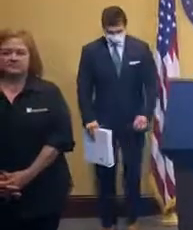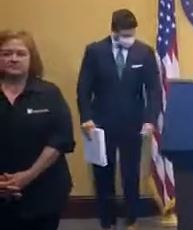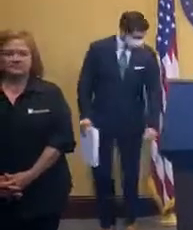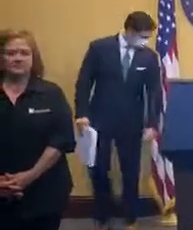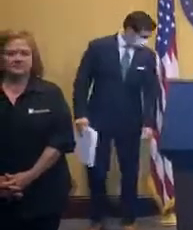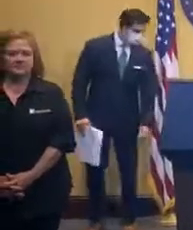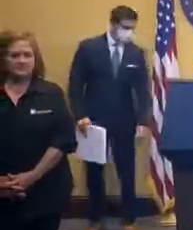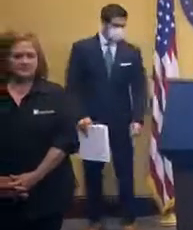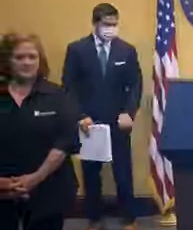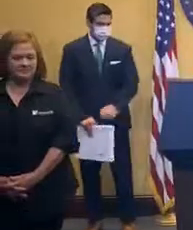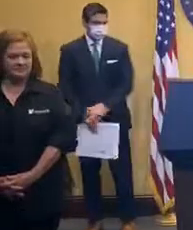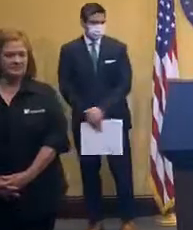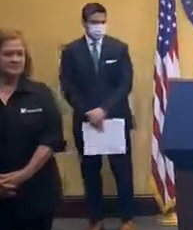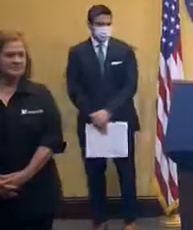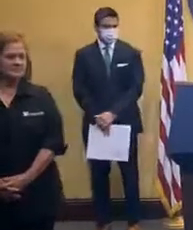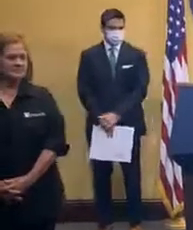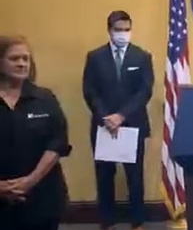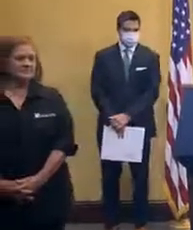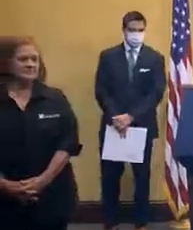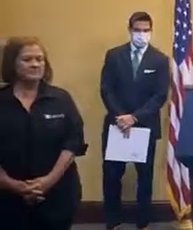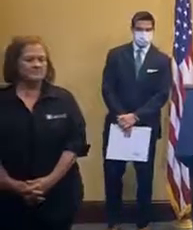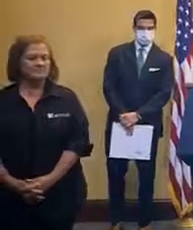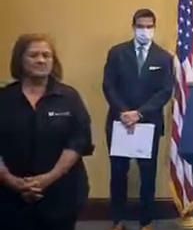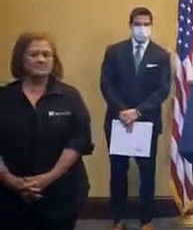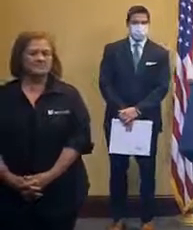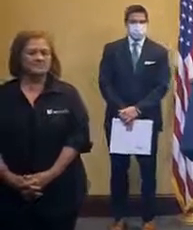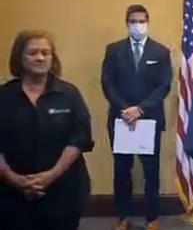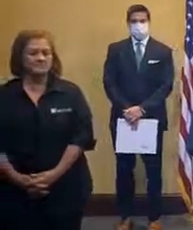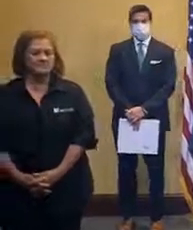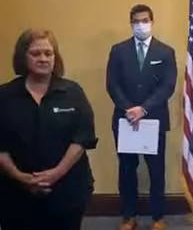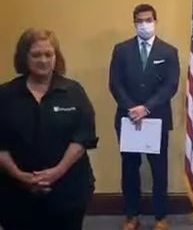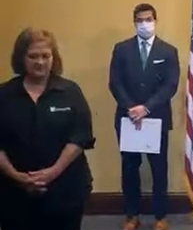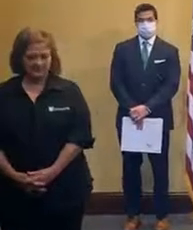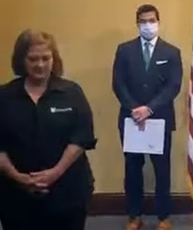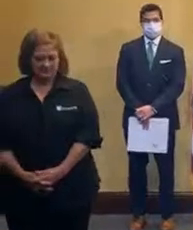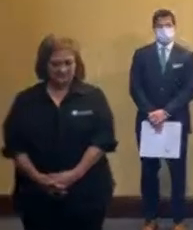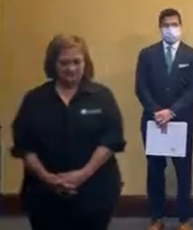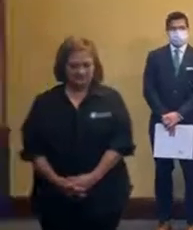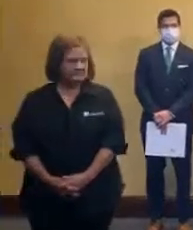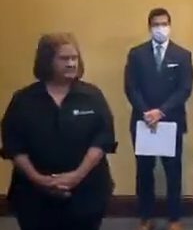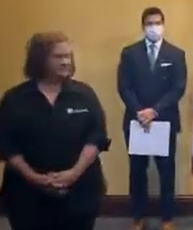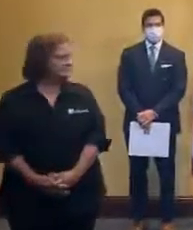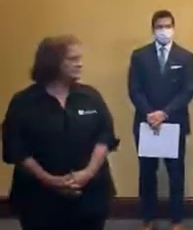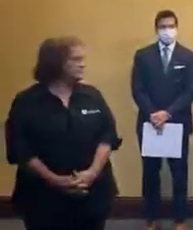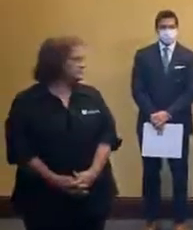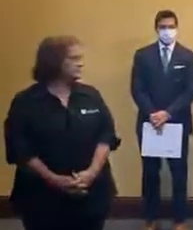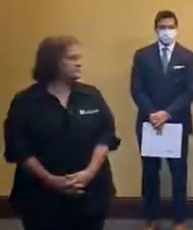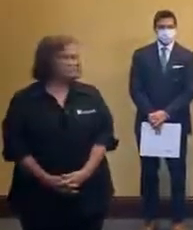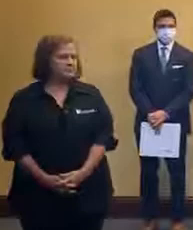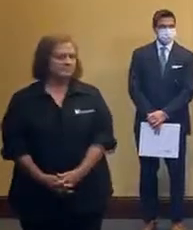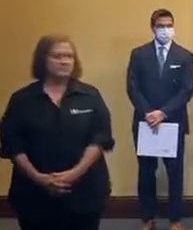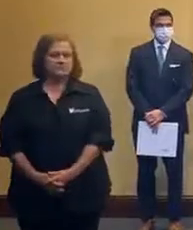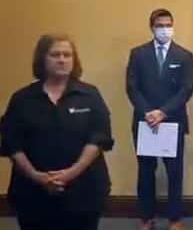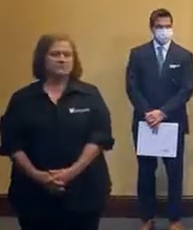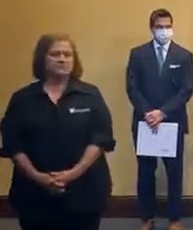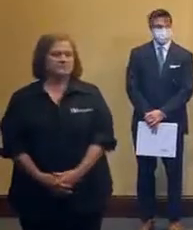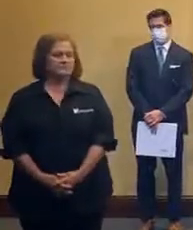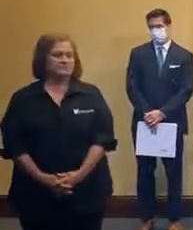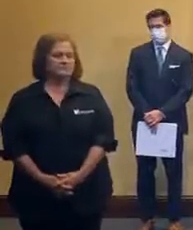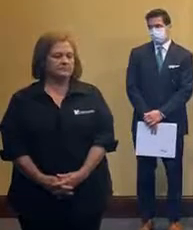I smell the bleach. Take this out to talk, and then we do have the hand sanitizer right here,